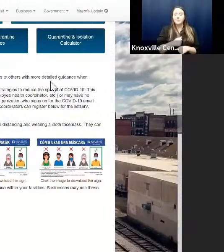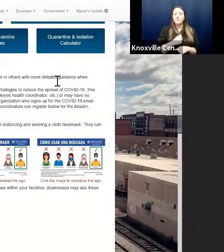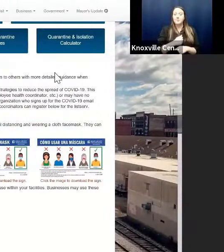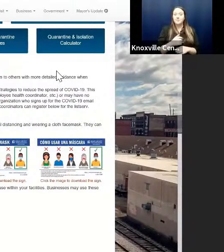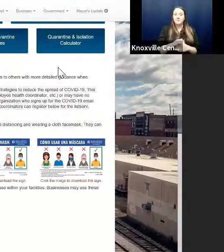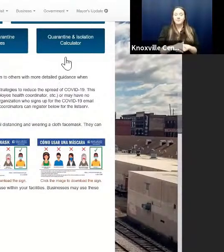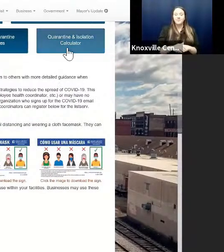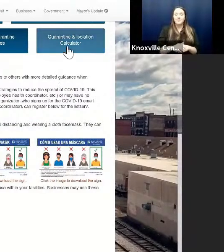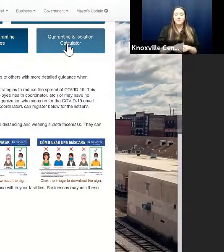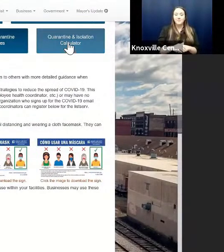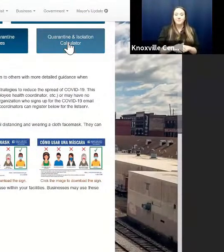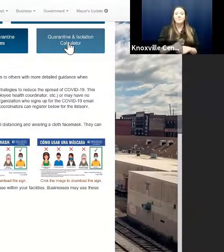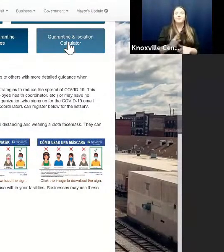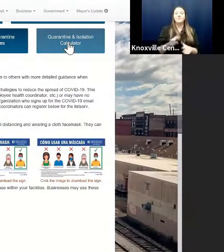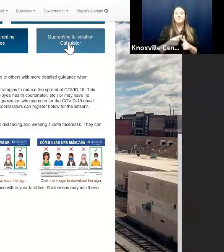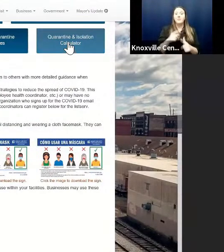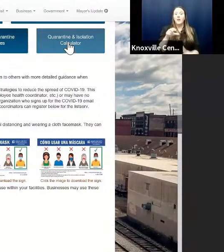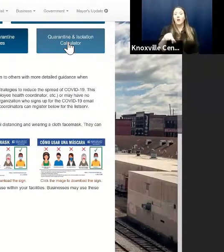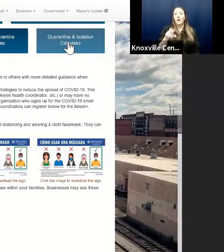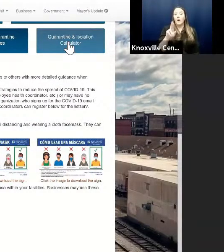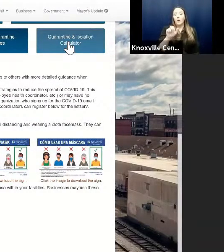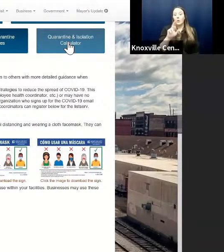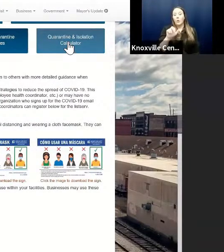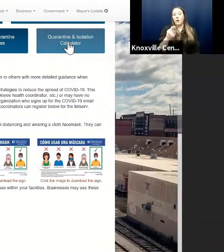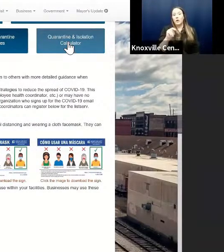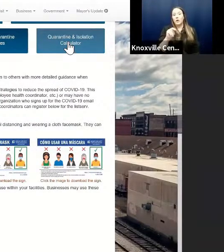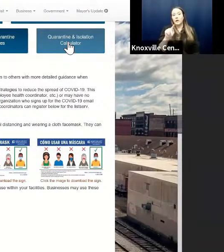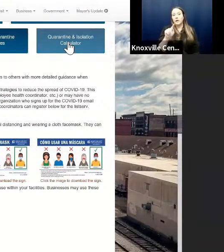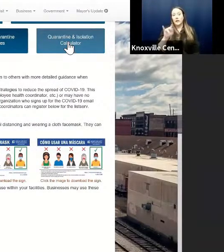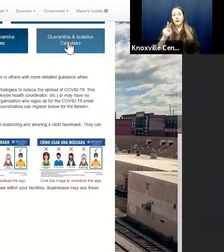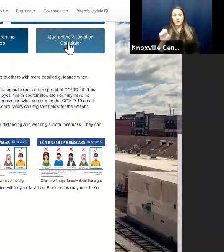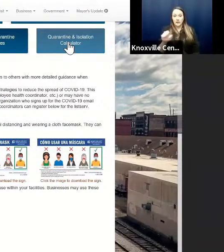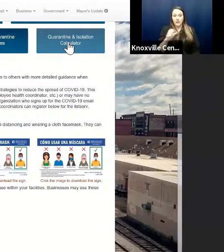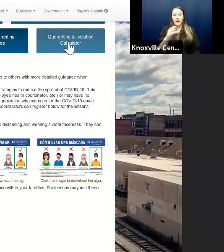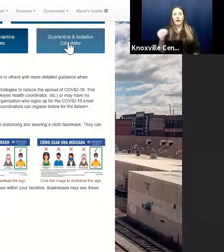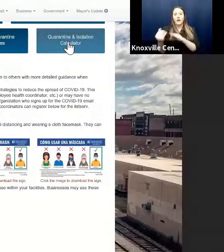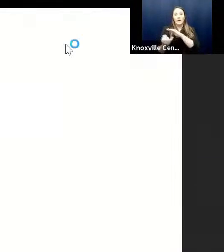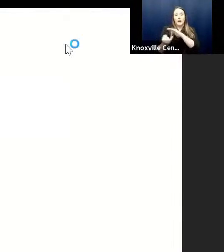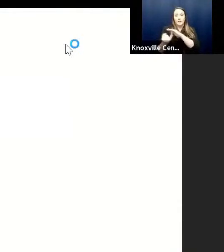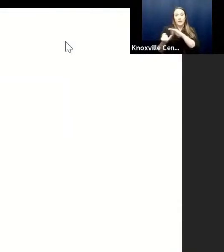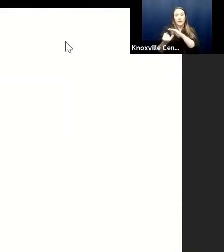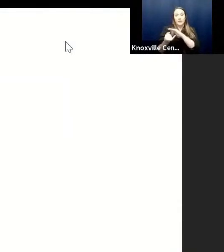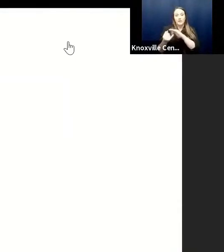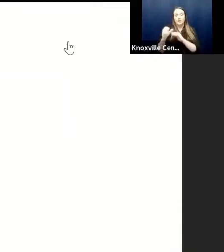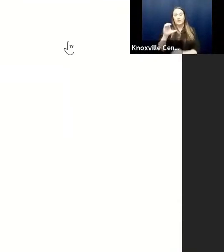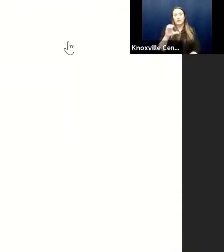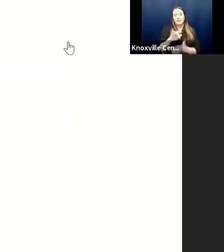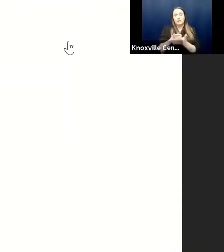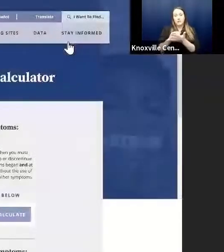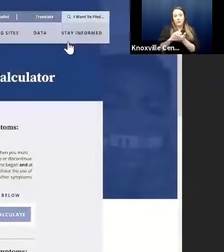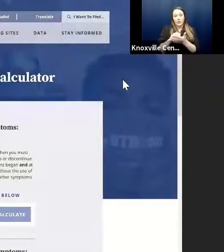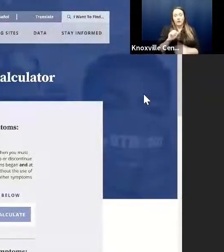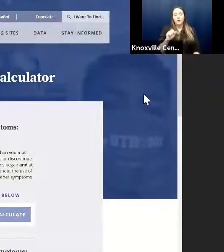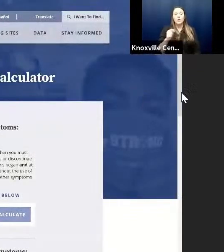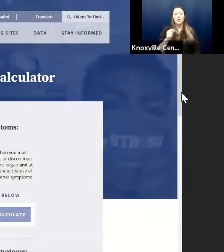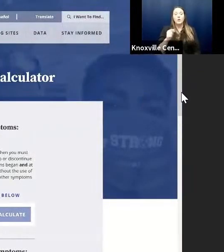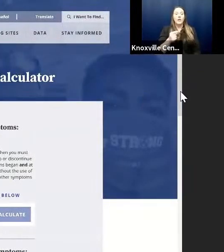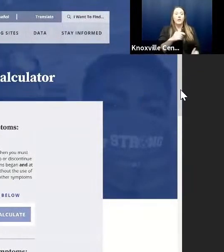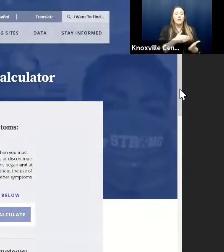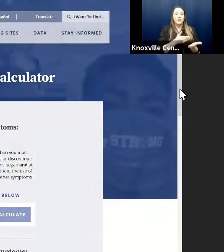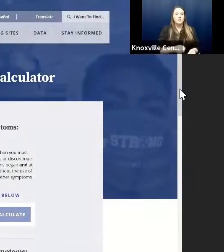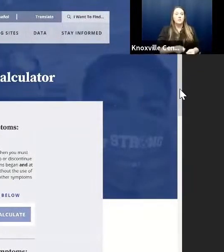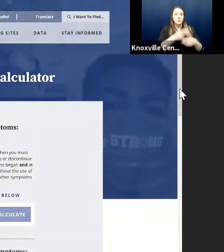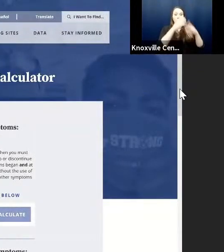then quarantine and the quarantine and isolation calculator. This will take you to the Tennessee Department of